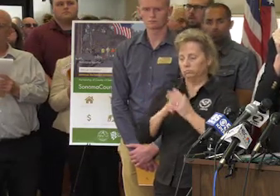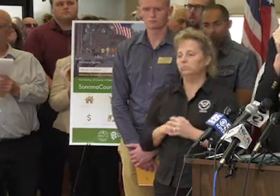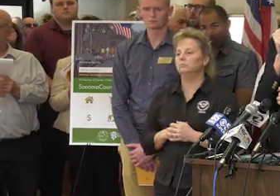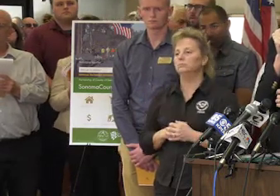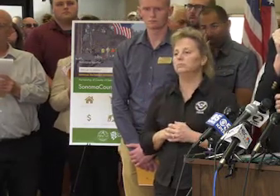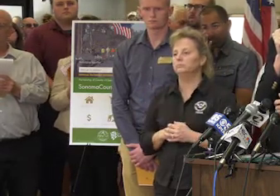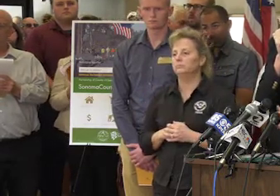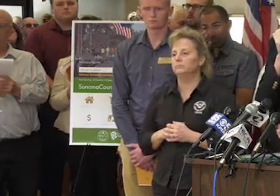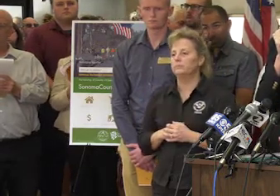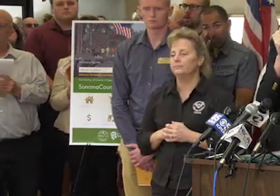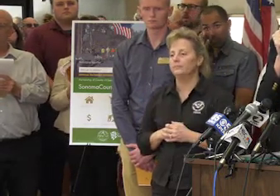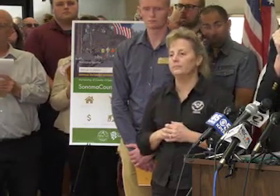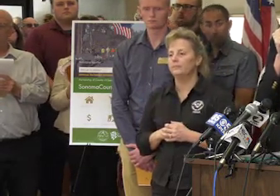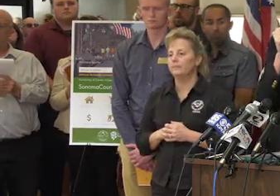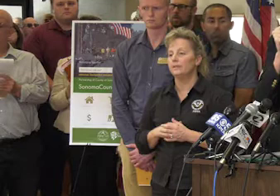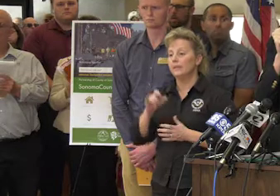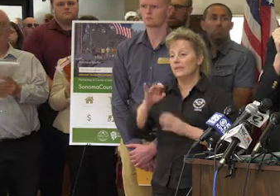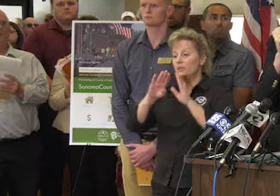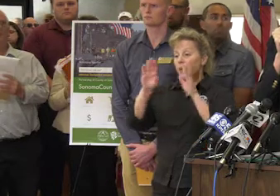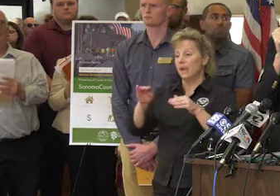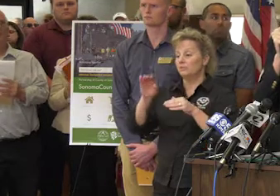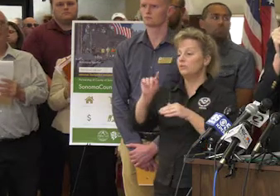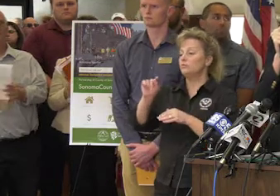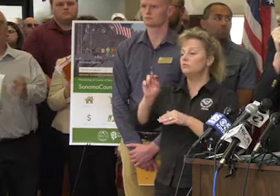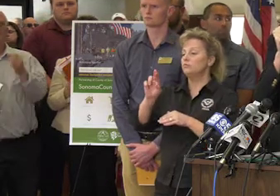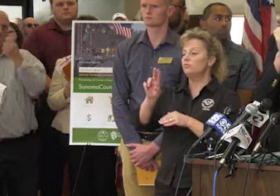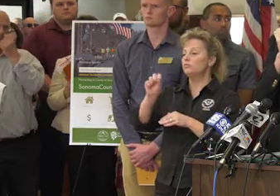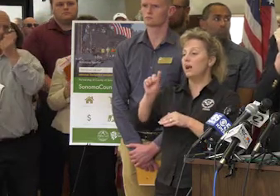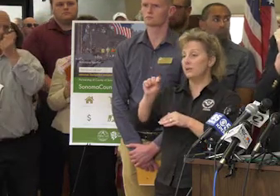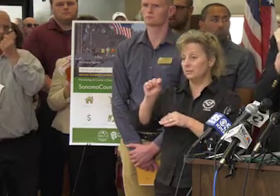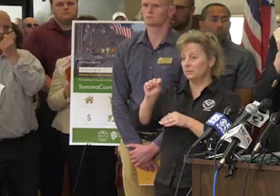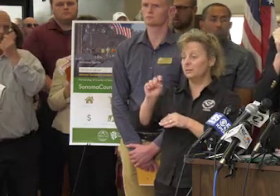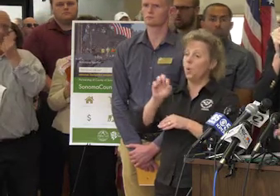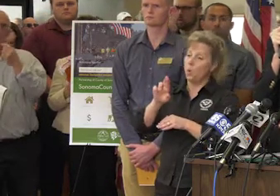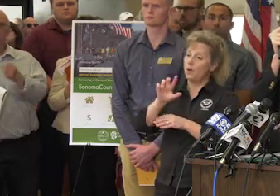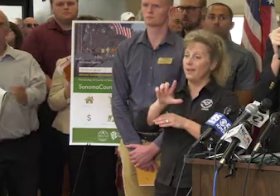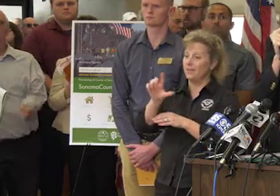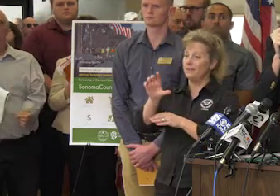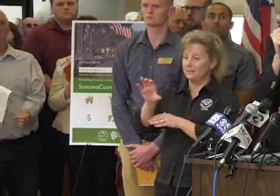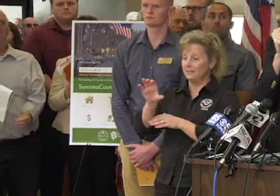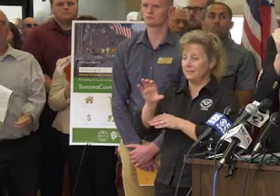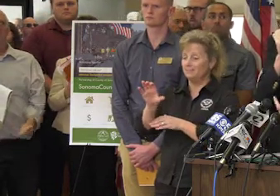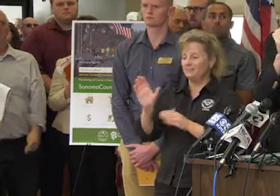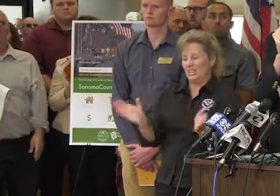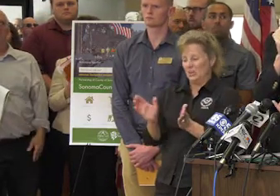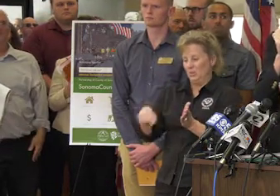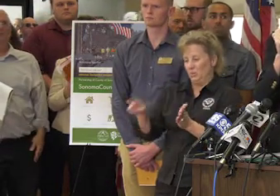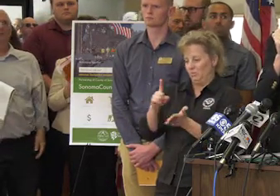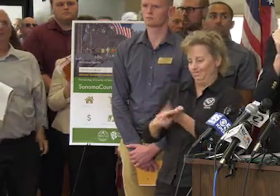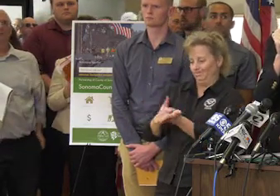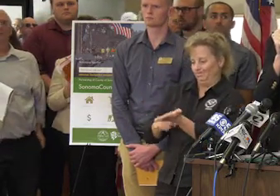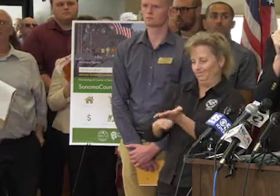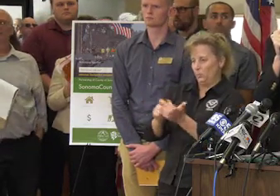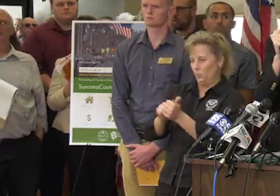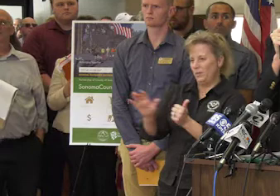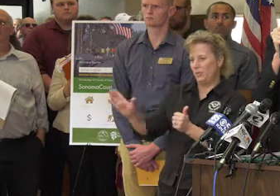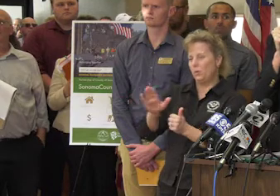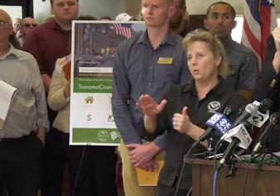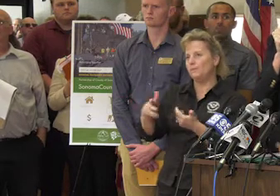If your property was in a trust or an LLC, we encourage you to talk to your